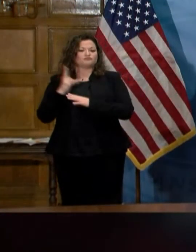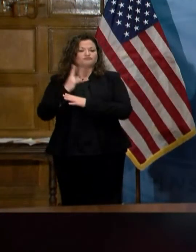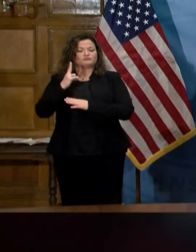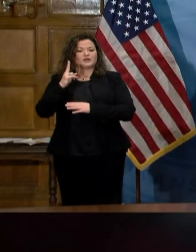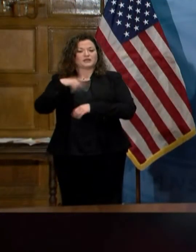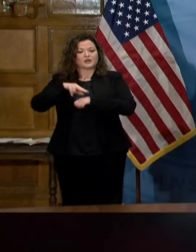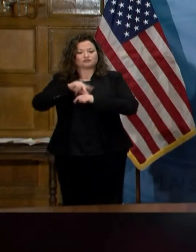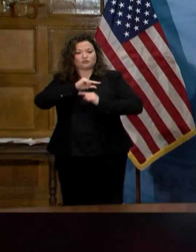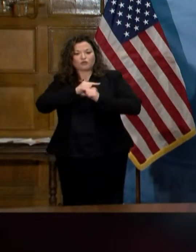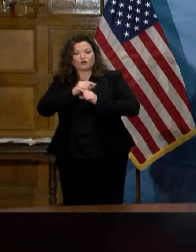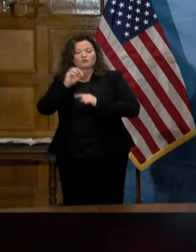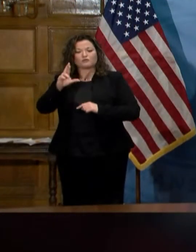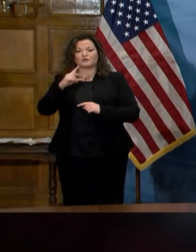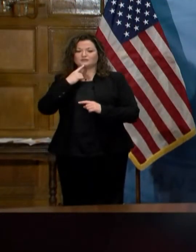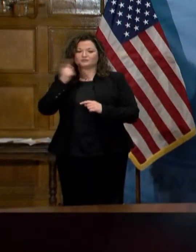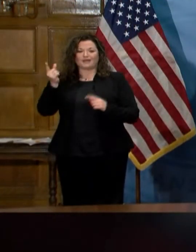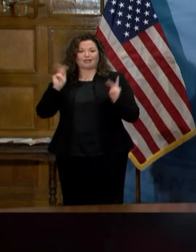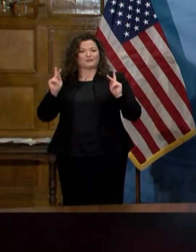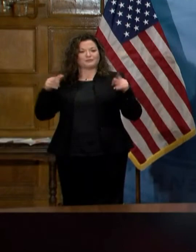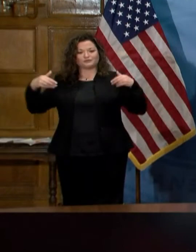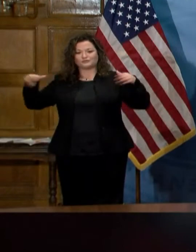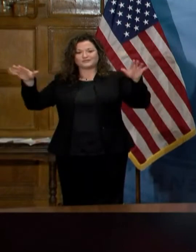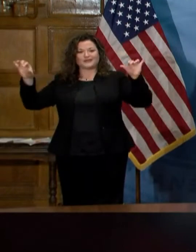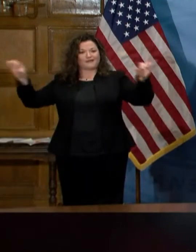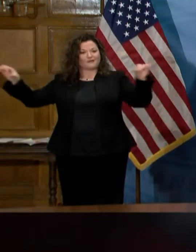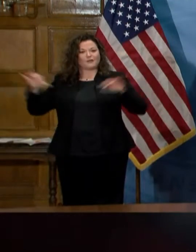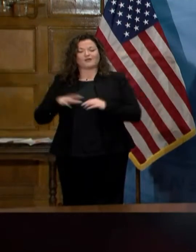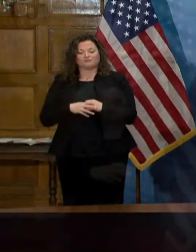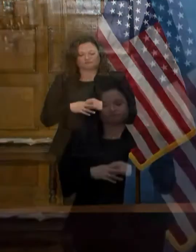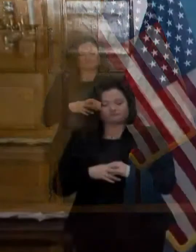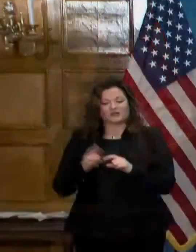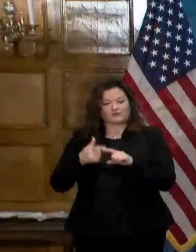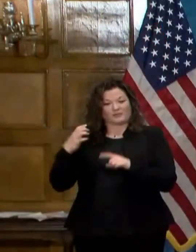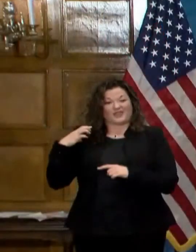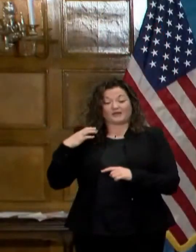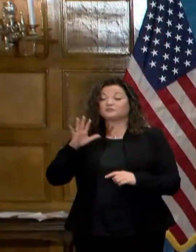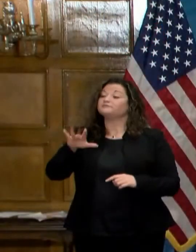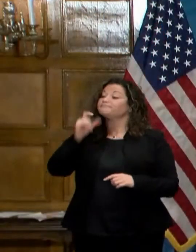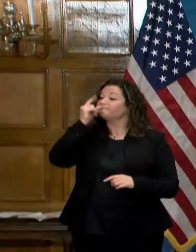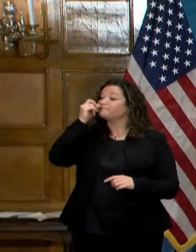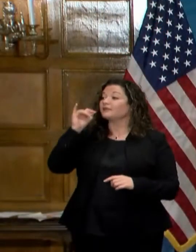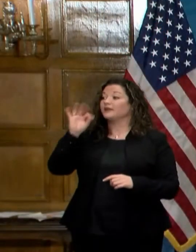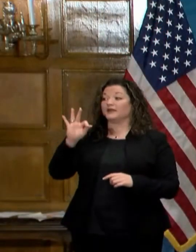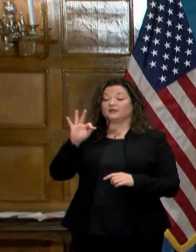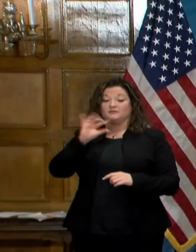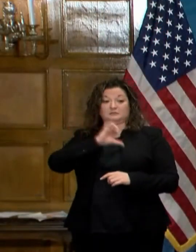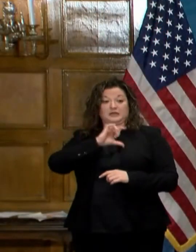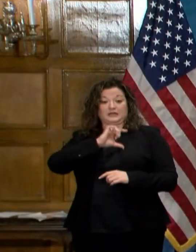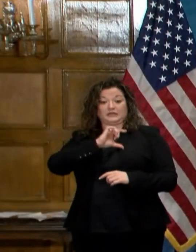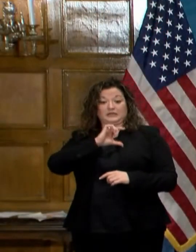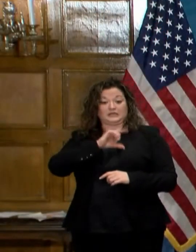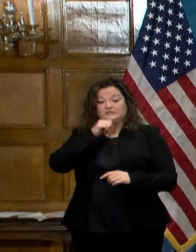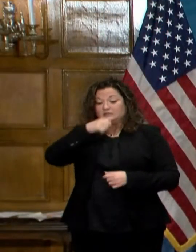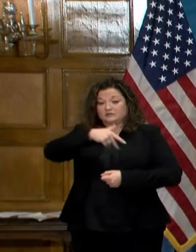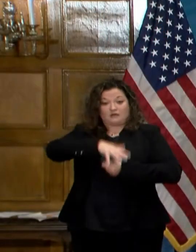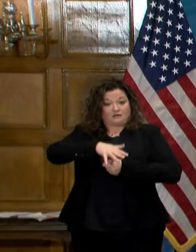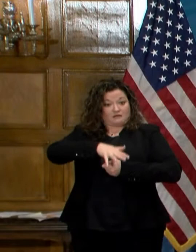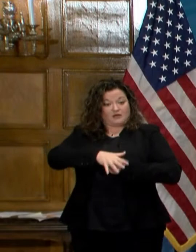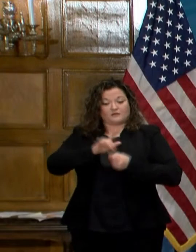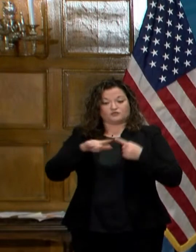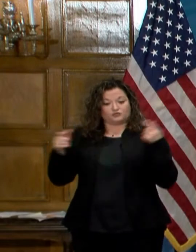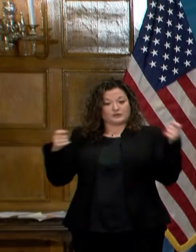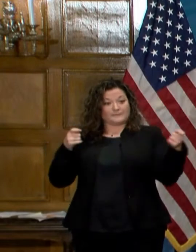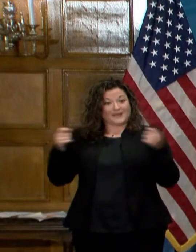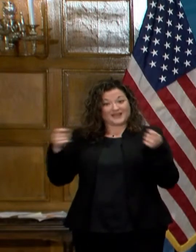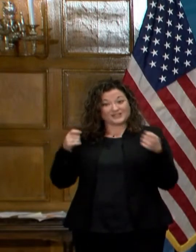people to stay away from the Capitol? Well, the factor would be that if civilian law enforcement is not sufficient to handle